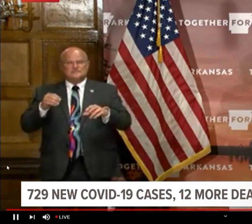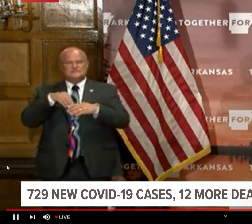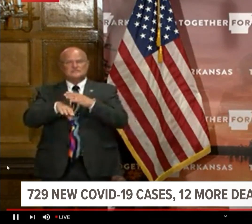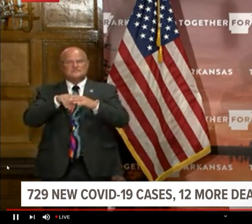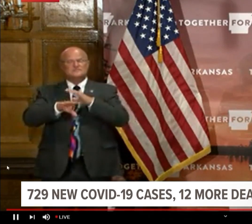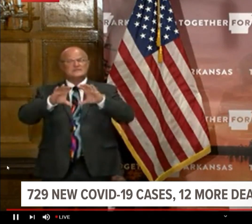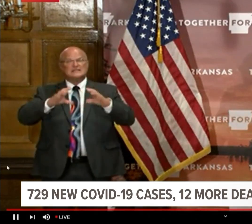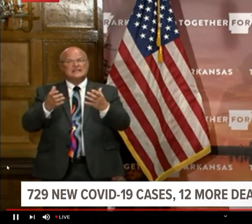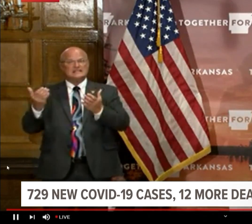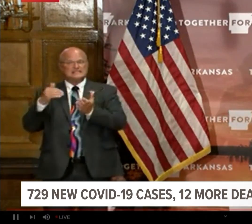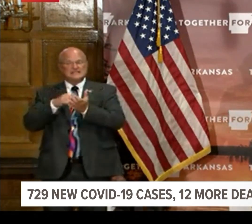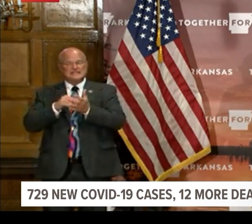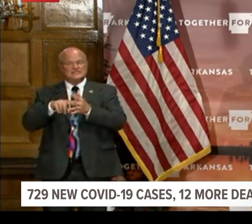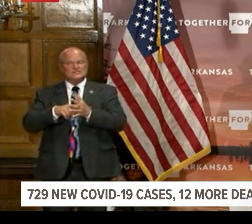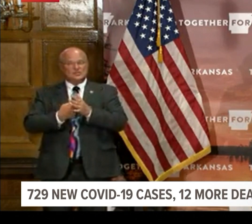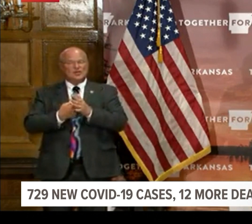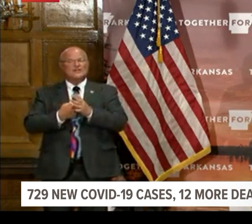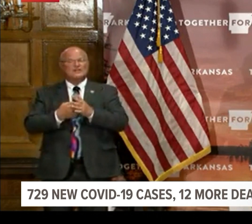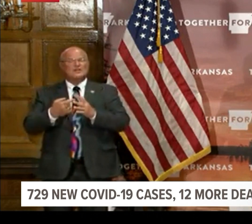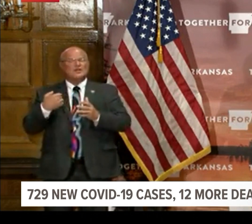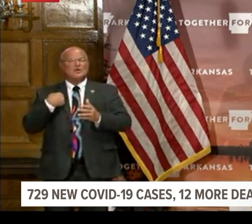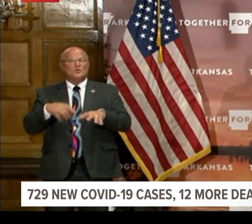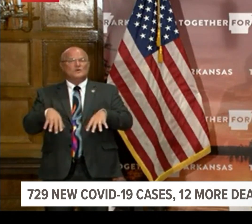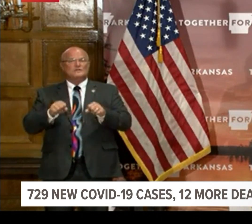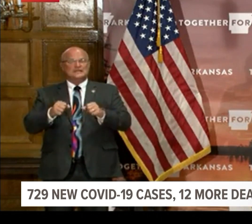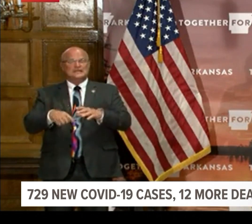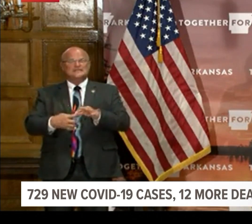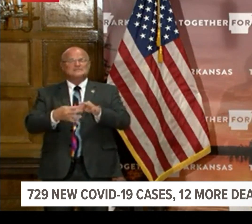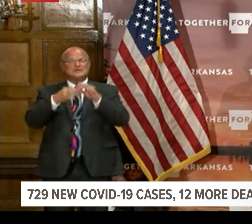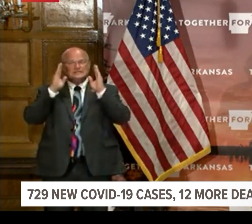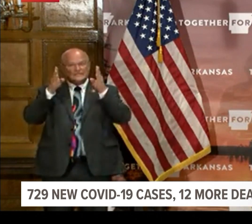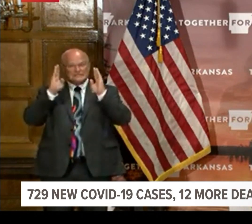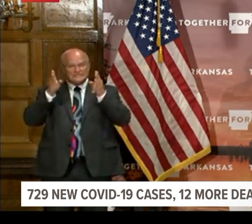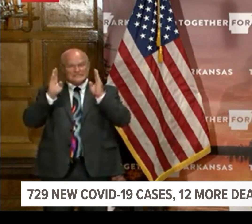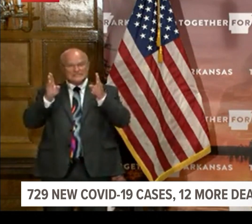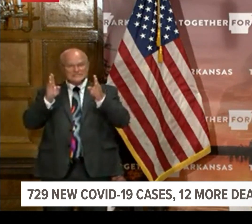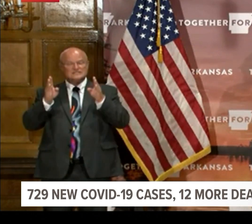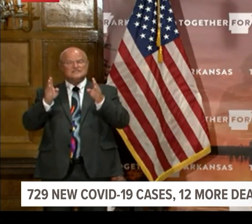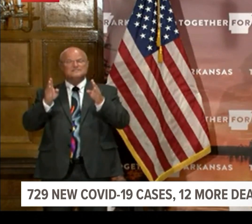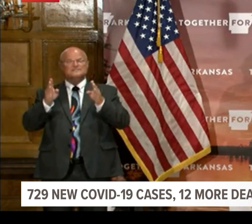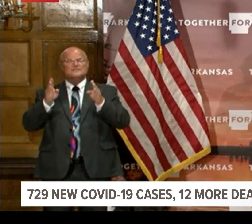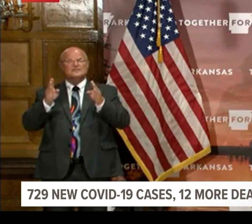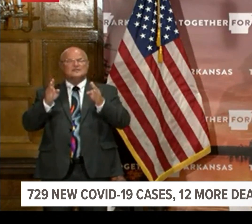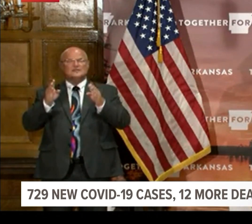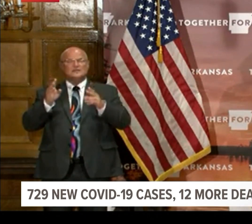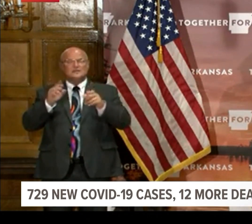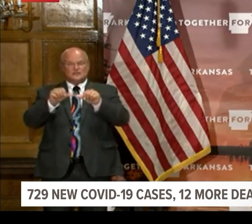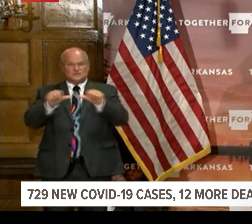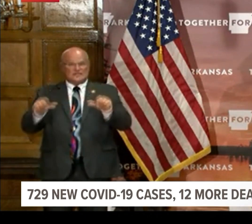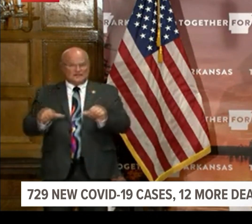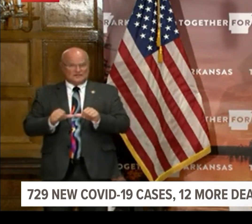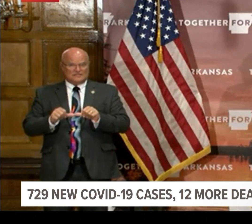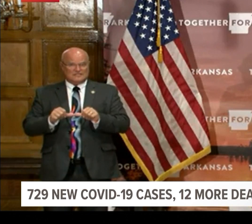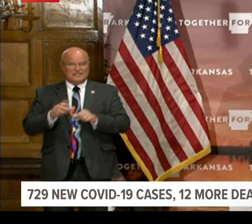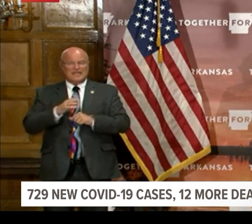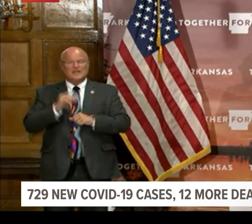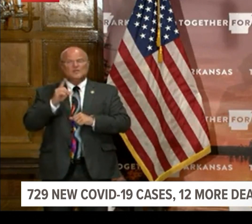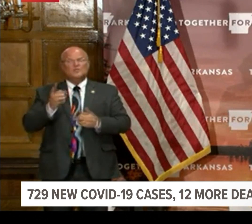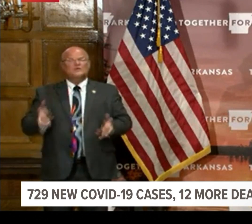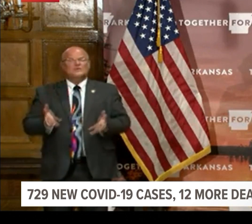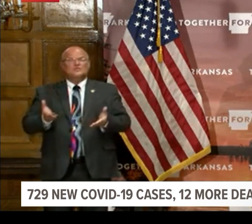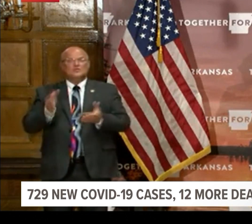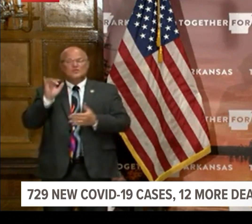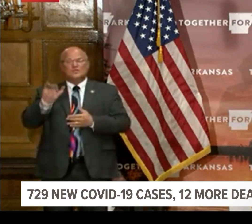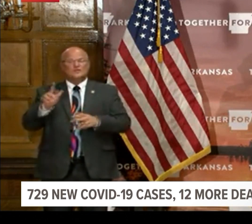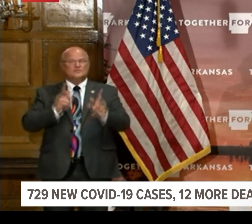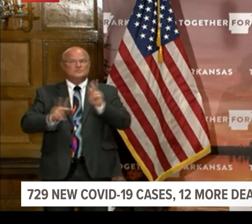classes starting back up, we're going to take special attention or pay special attention to those areas, and want to encourage